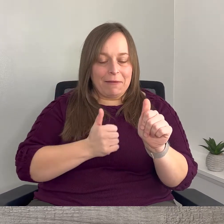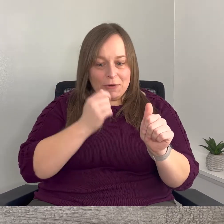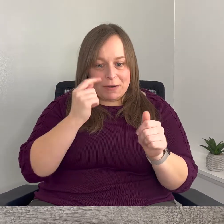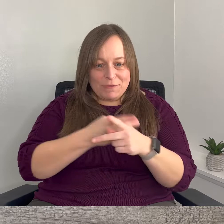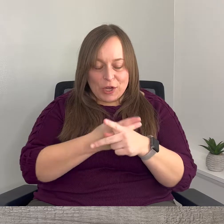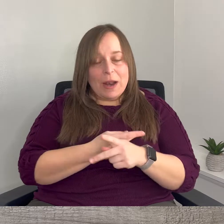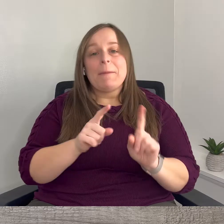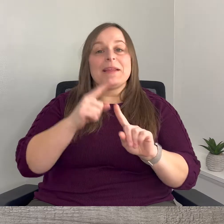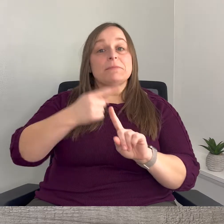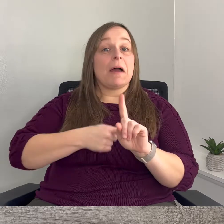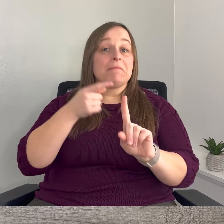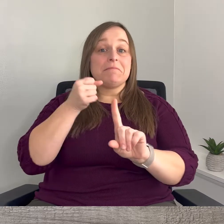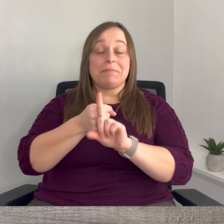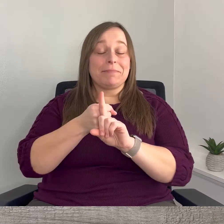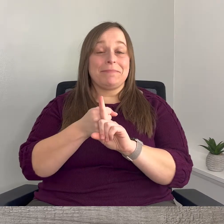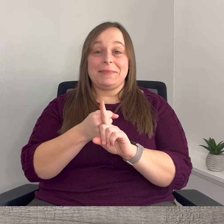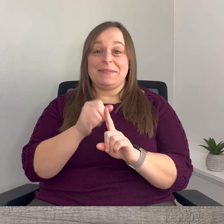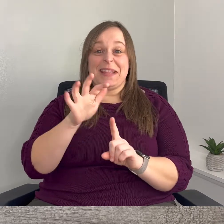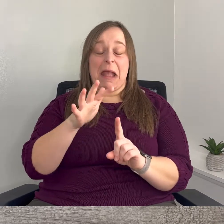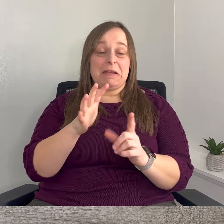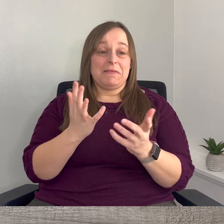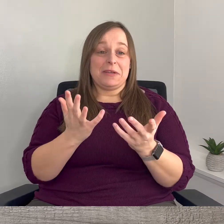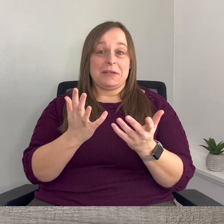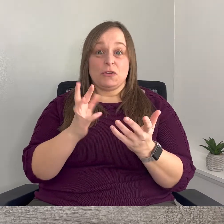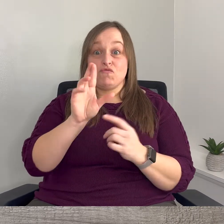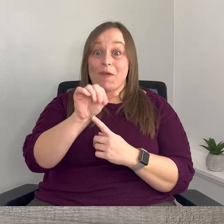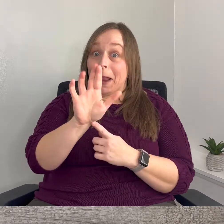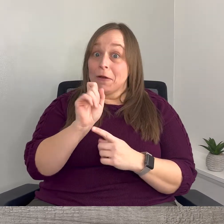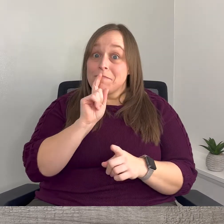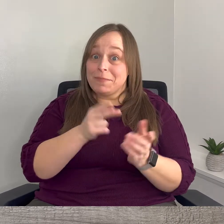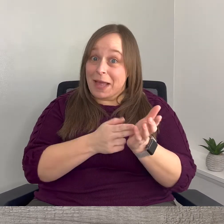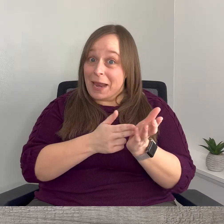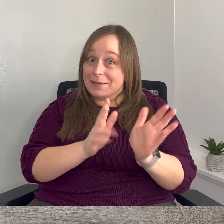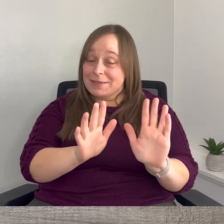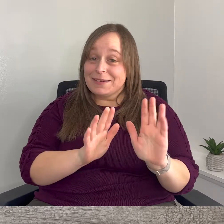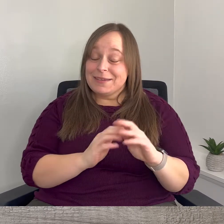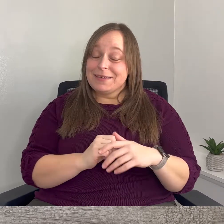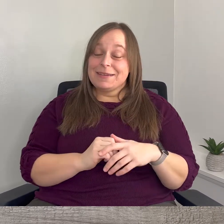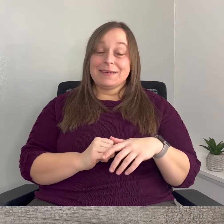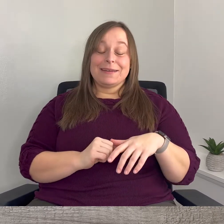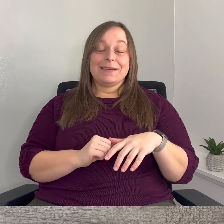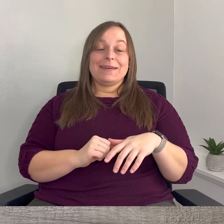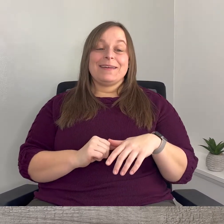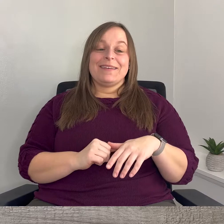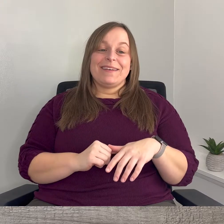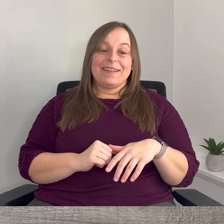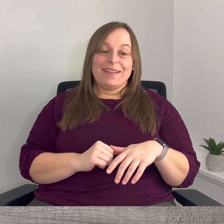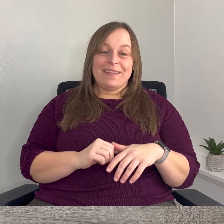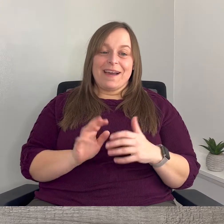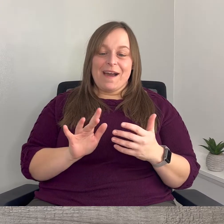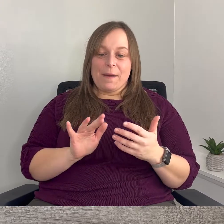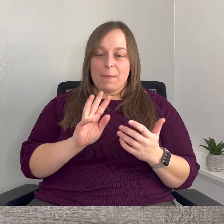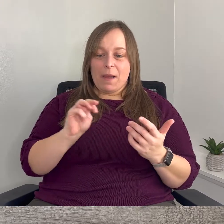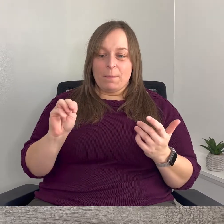goose chase for a little bit. But this month I was spot on, which is kind of rare, to be quite